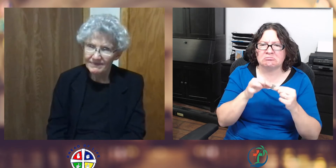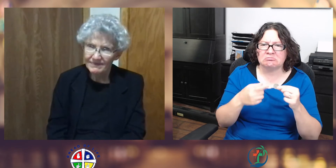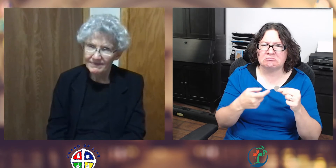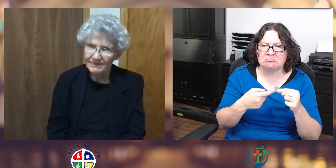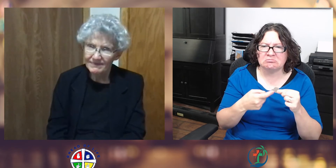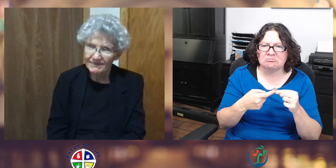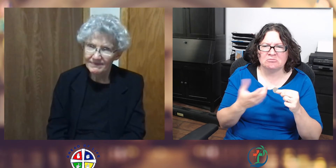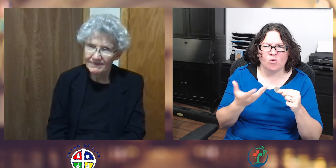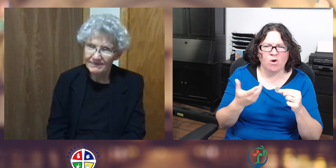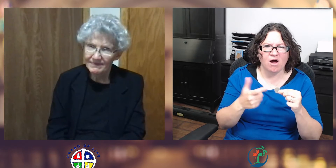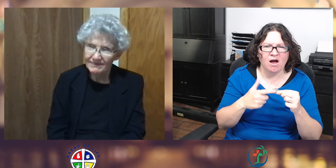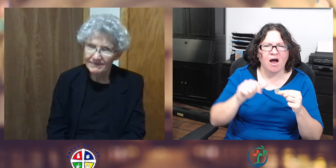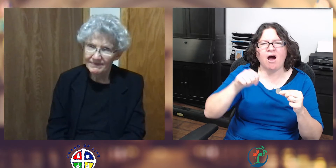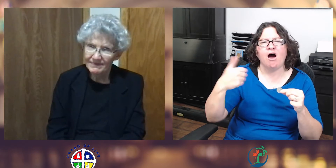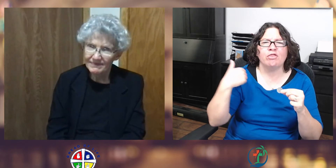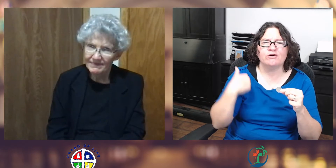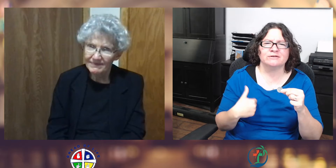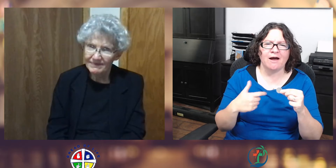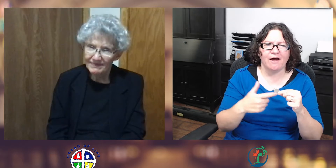Morning.